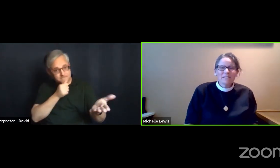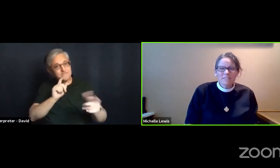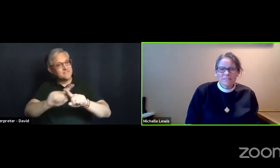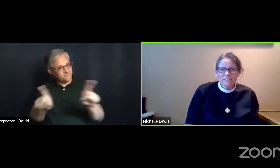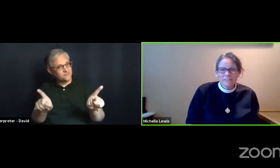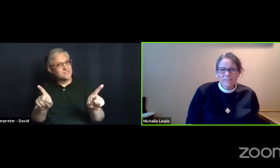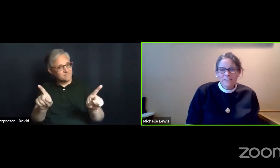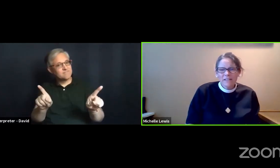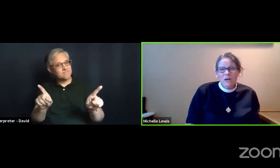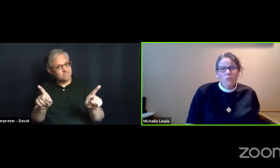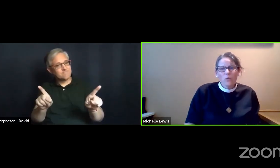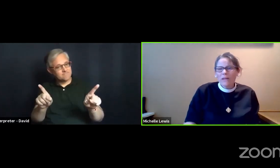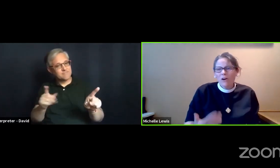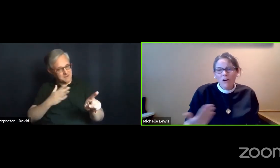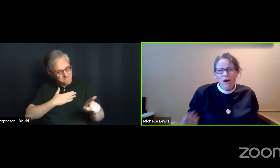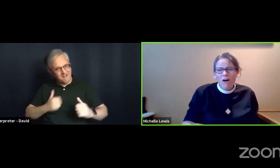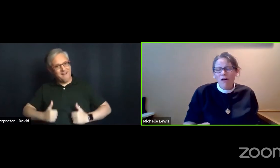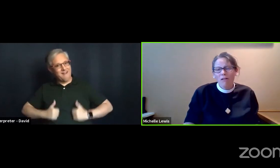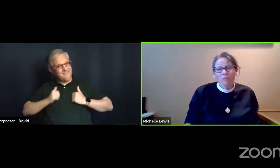And still,